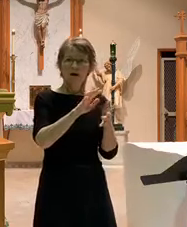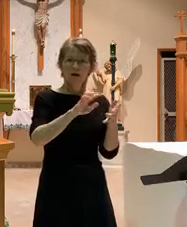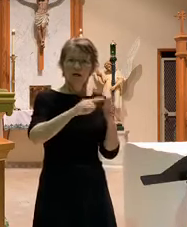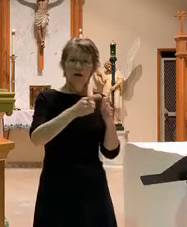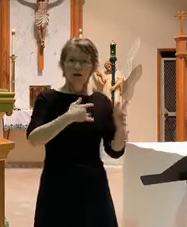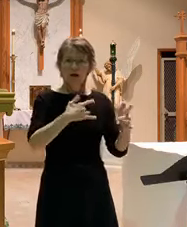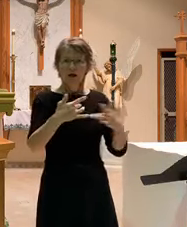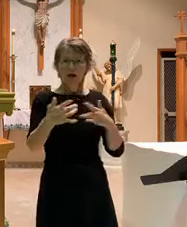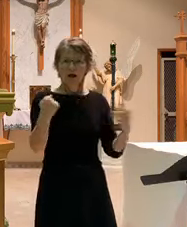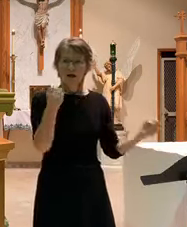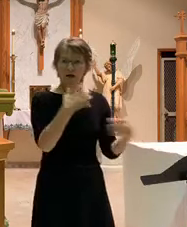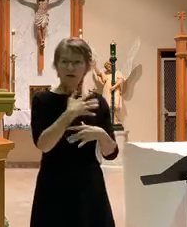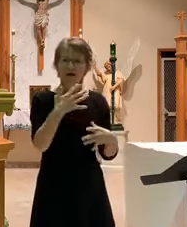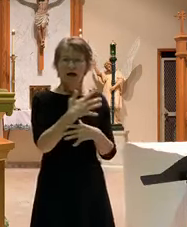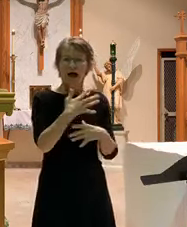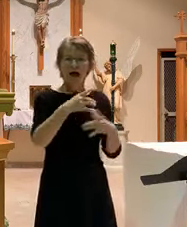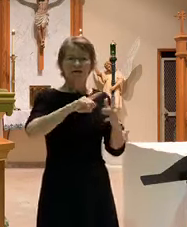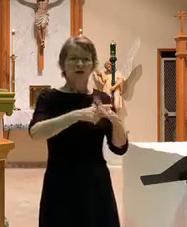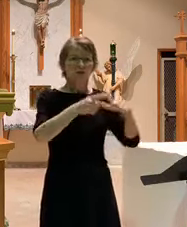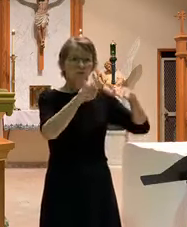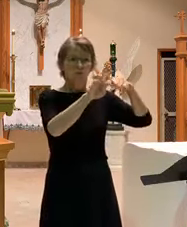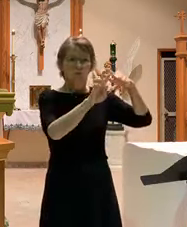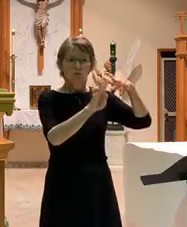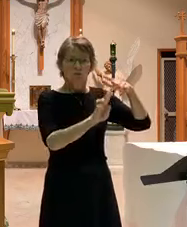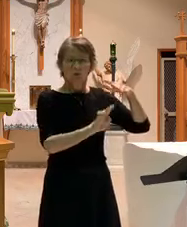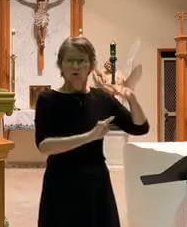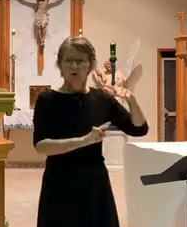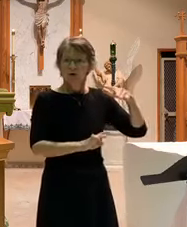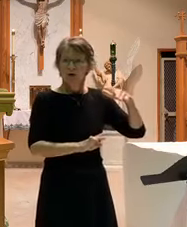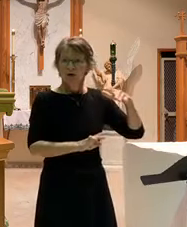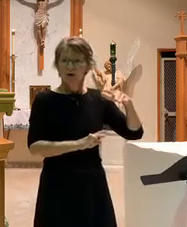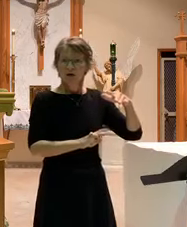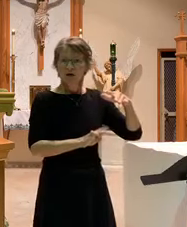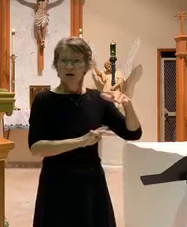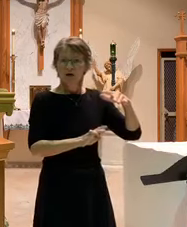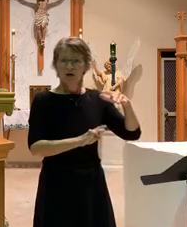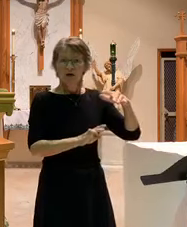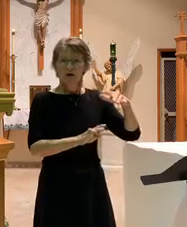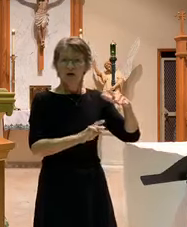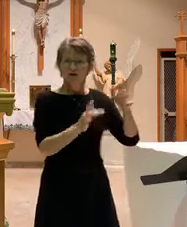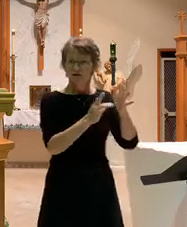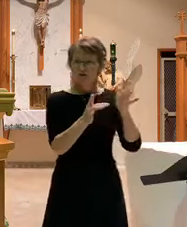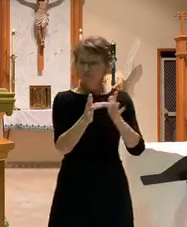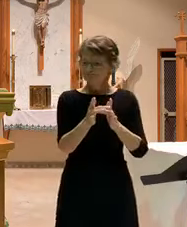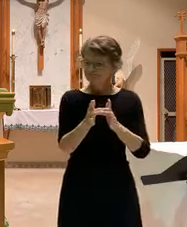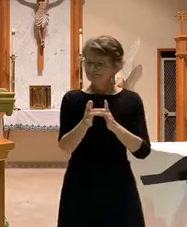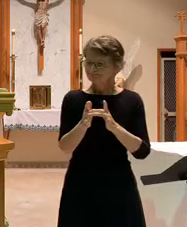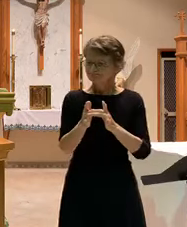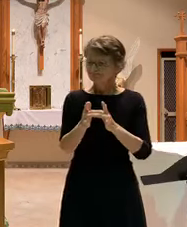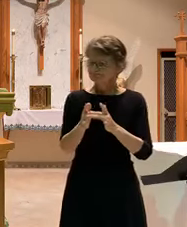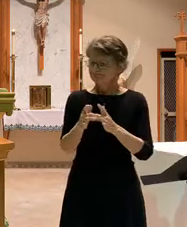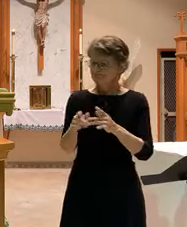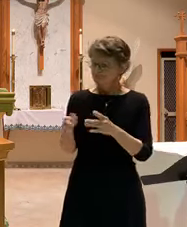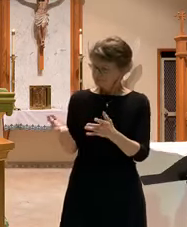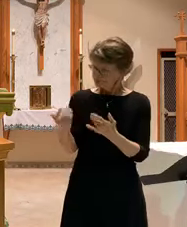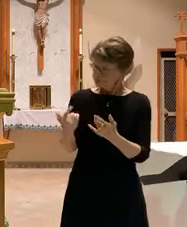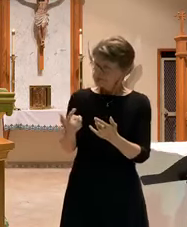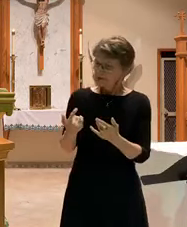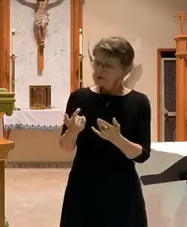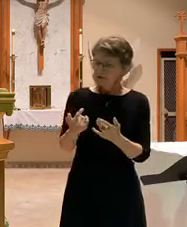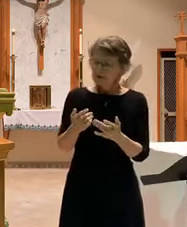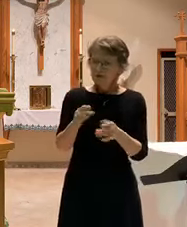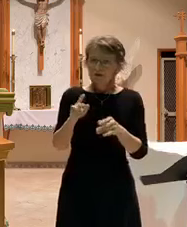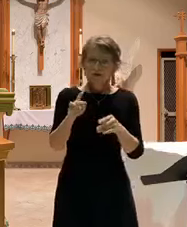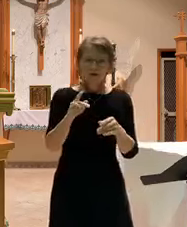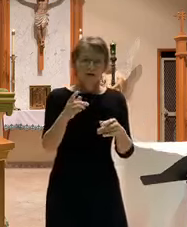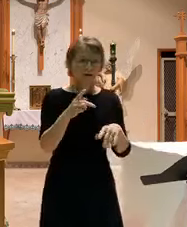to sink. Just so, as we strive to make our way through the stormy temptations and challenges